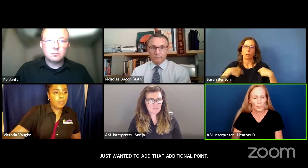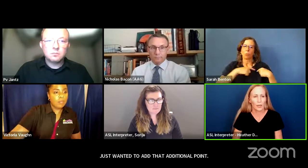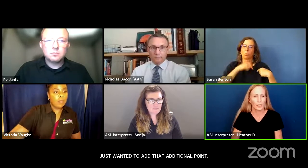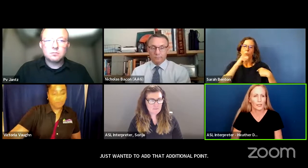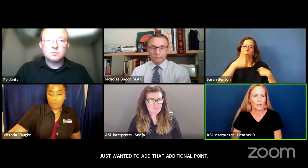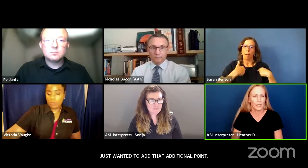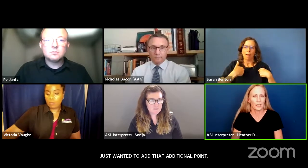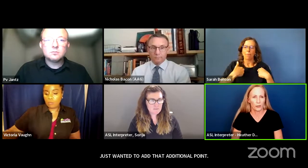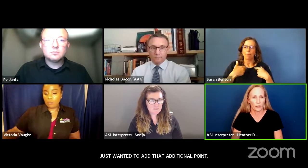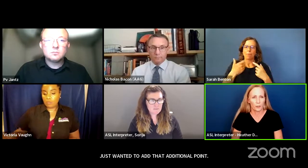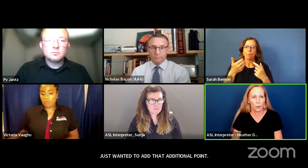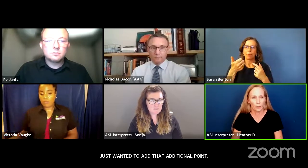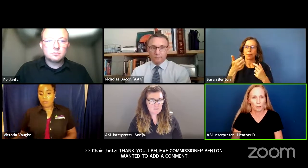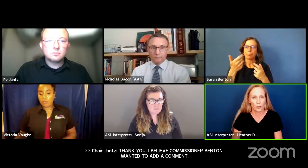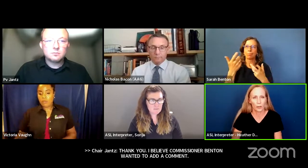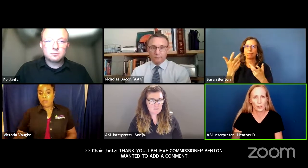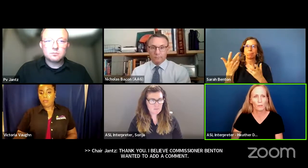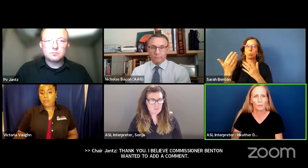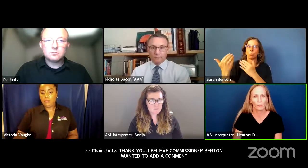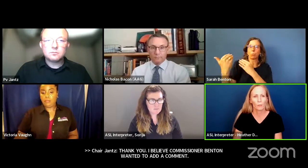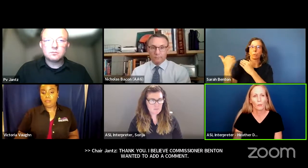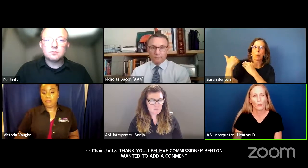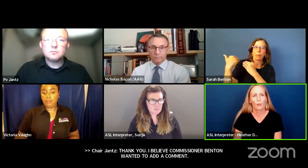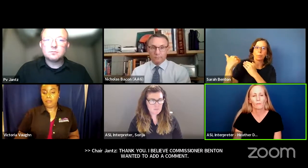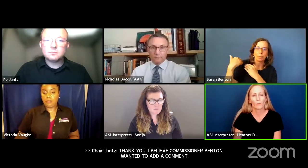Yes, I wanted to add another important part.